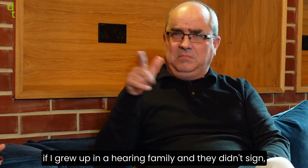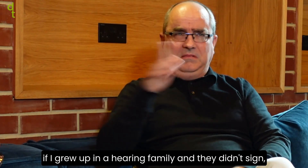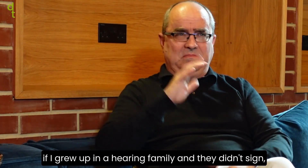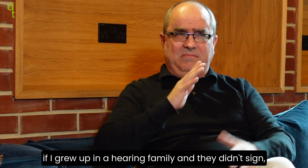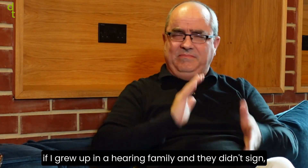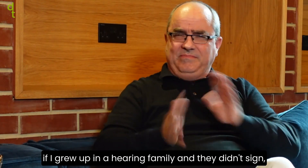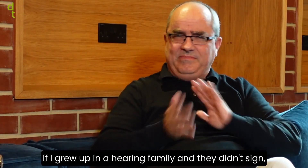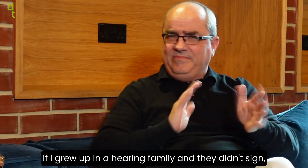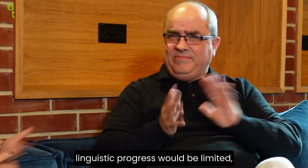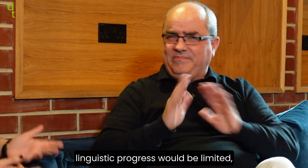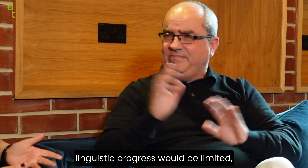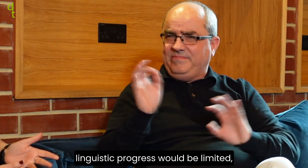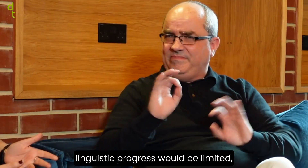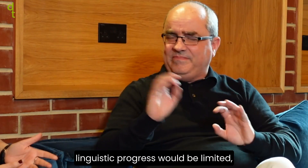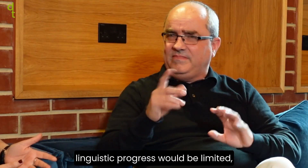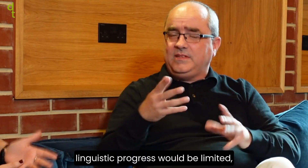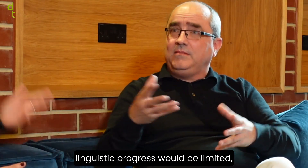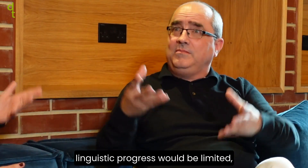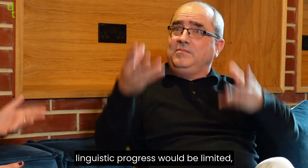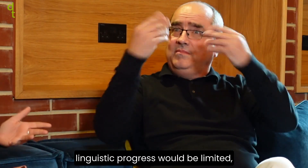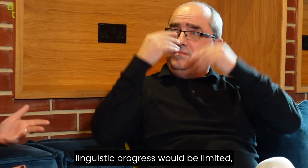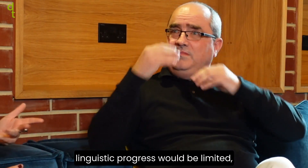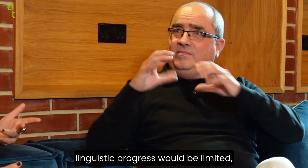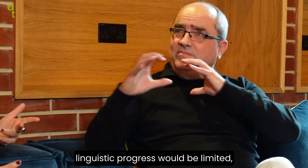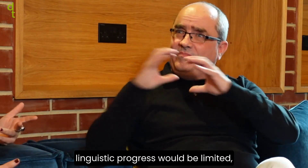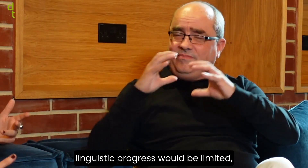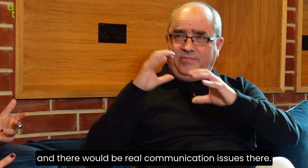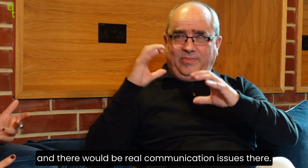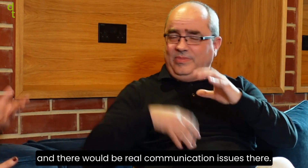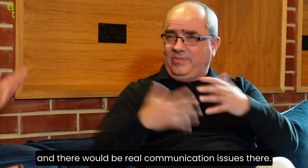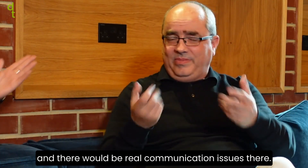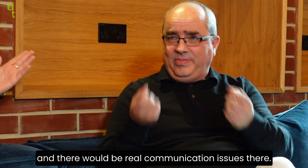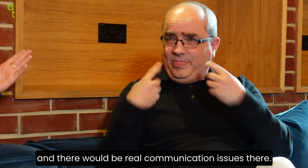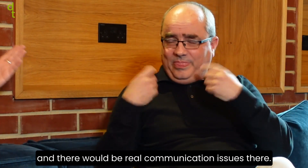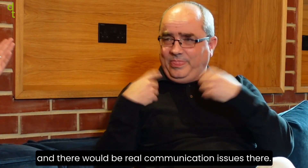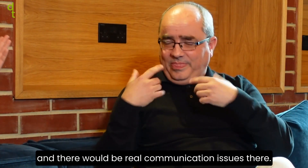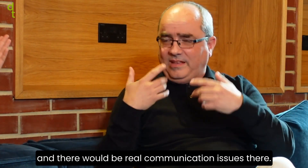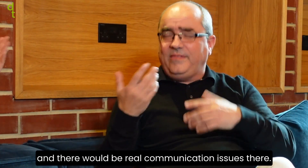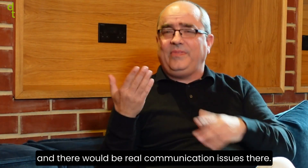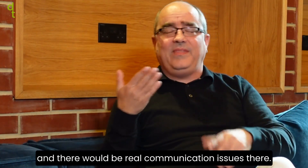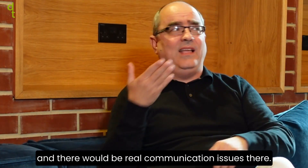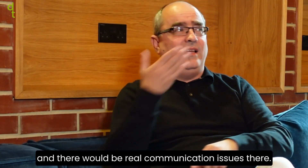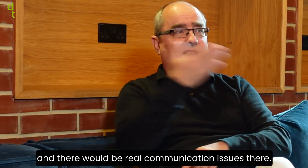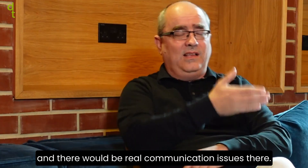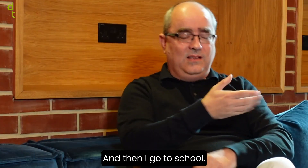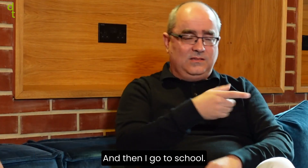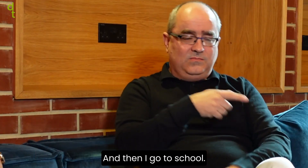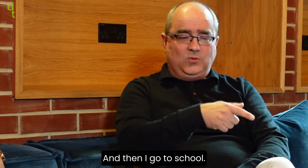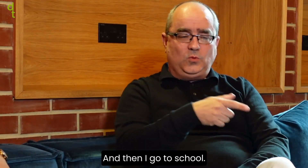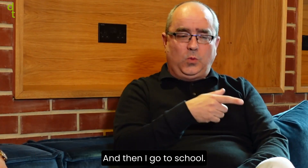sign, linguistic progress would be limited and there would be real communication issues there. Then I go to